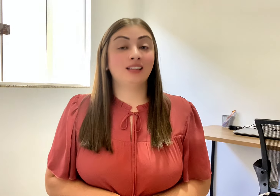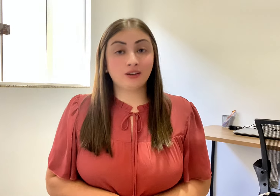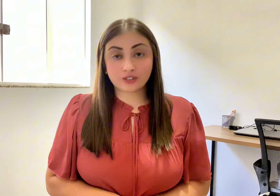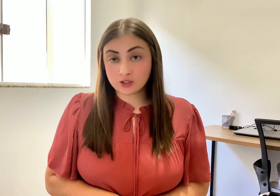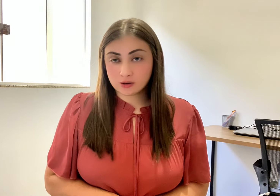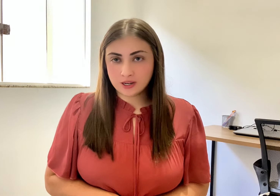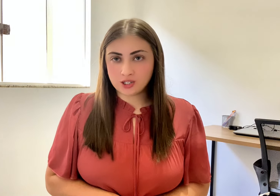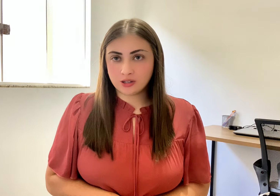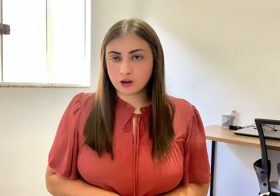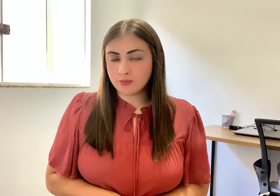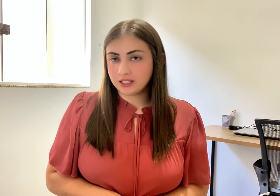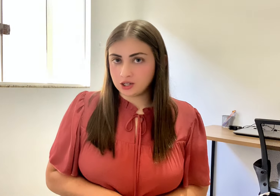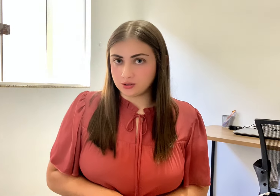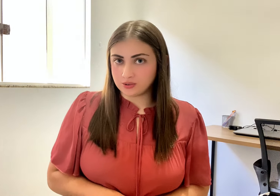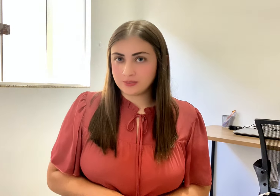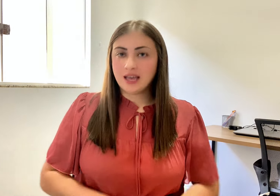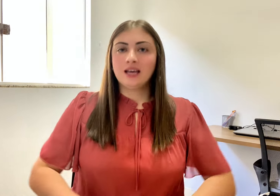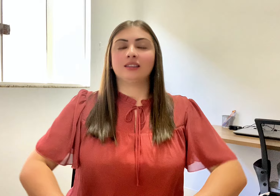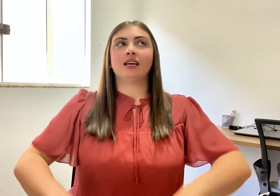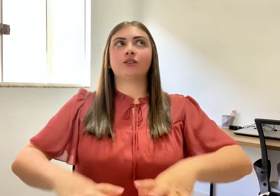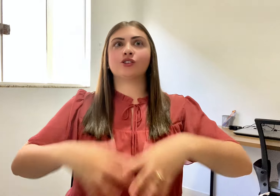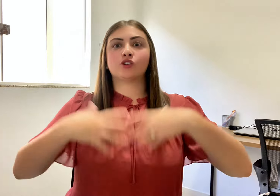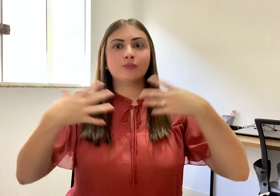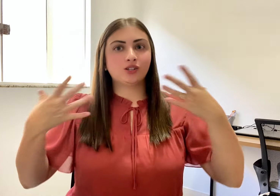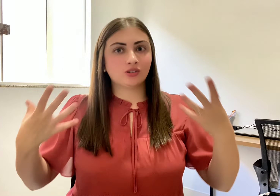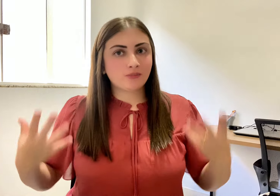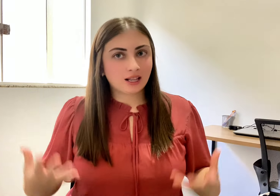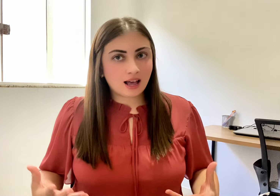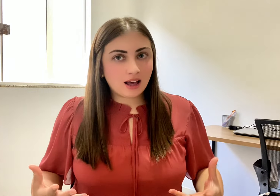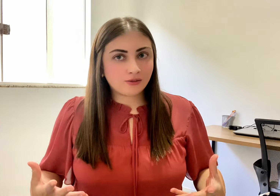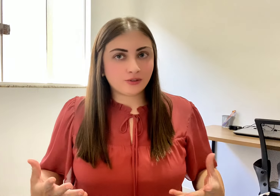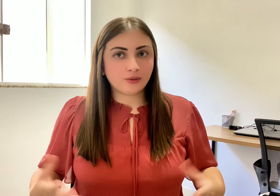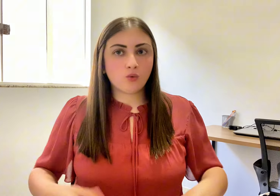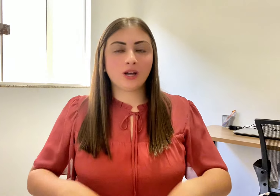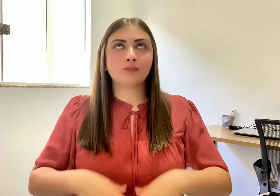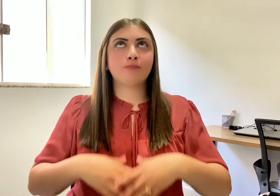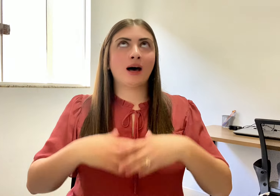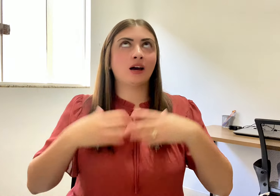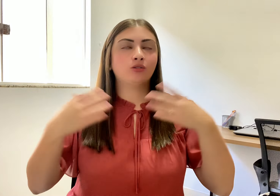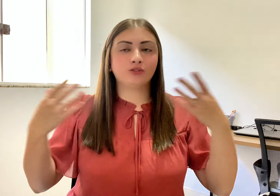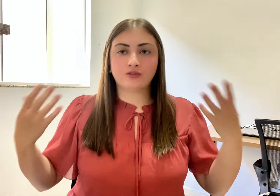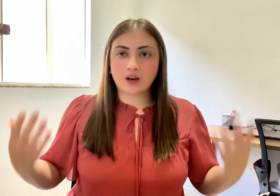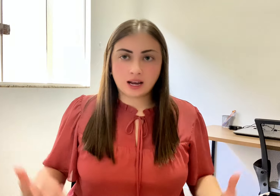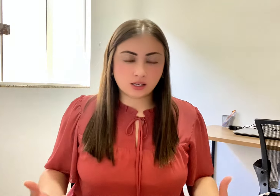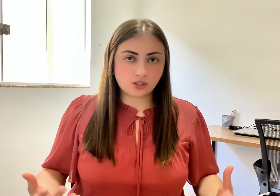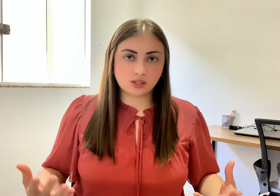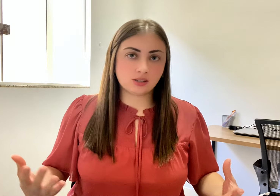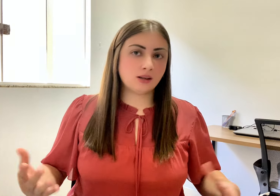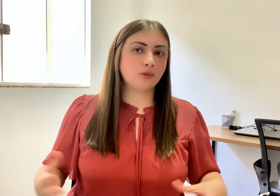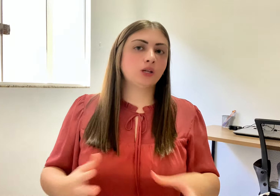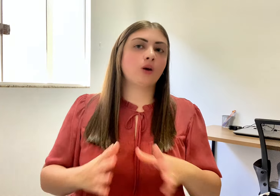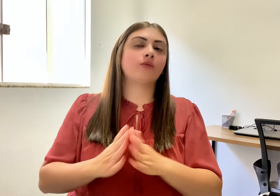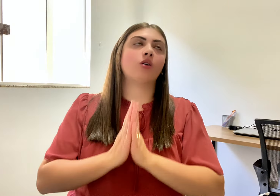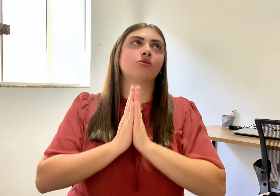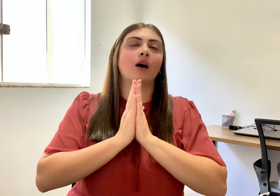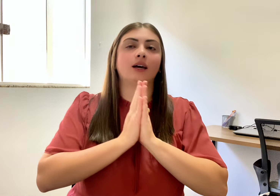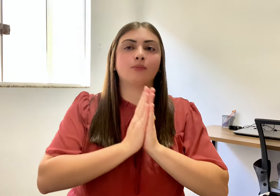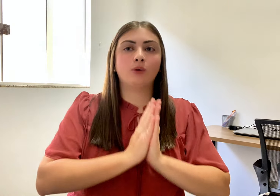Life transformation recommendations. The transformation in my life went beyond finances. The Money Wave also had a